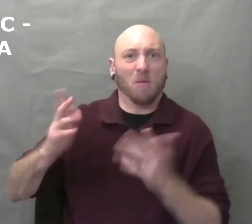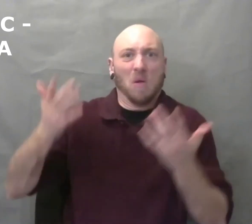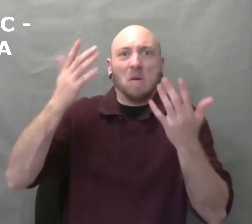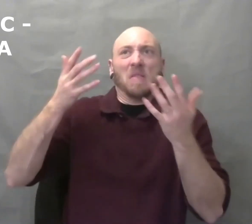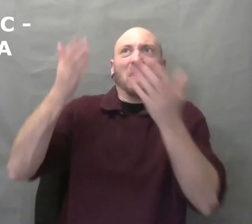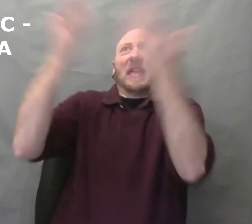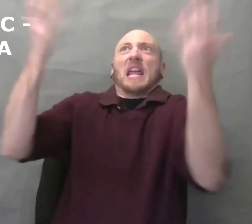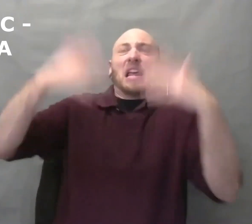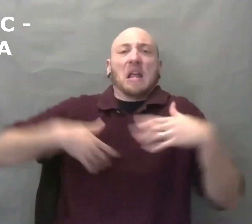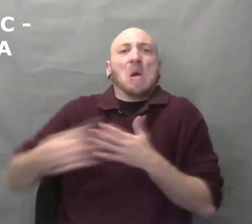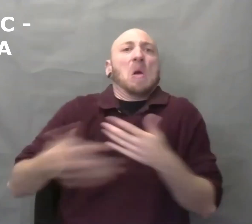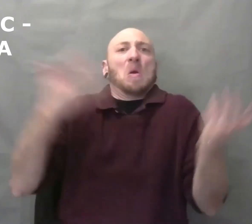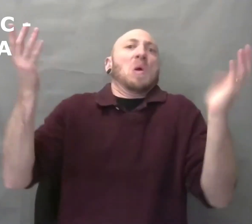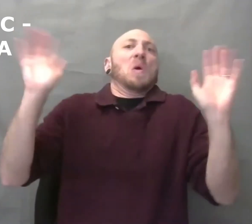will. 4 was